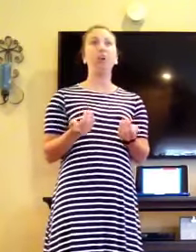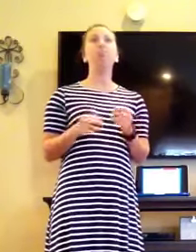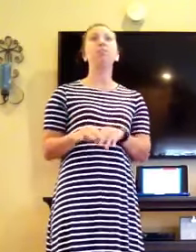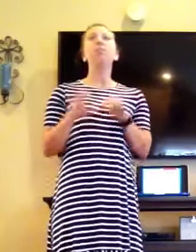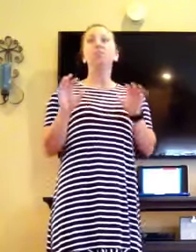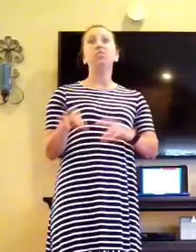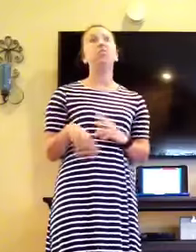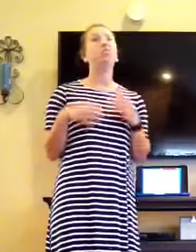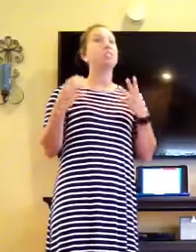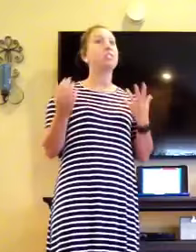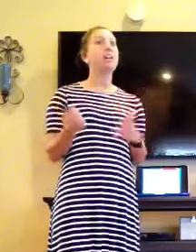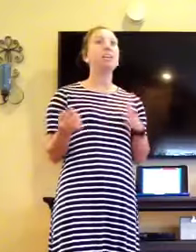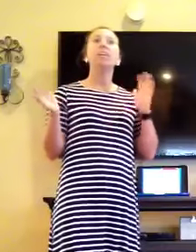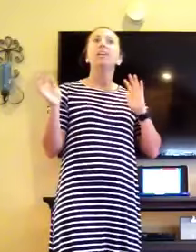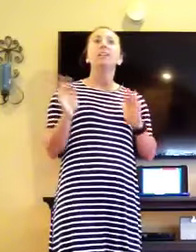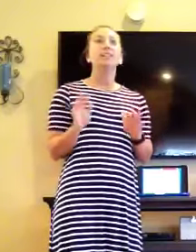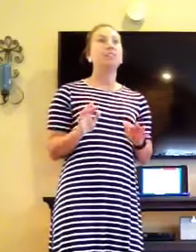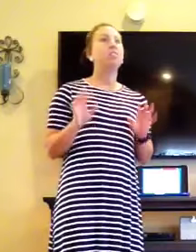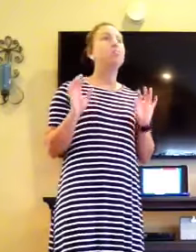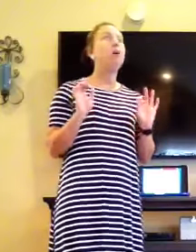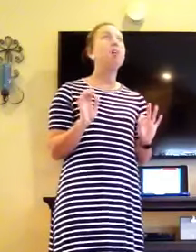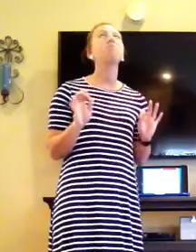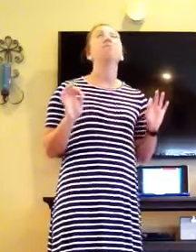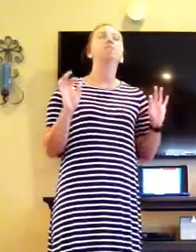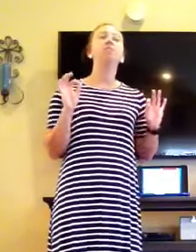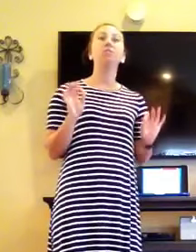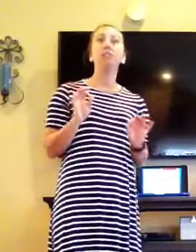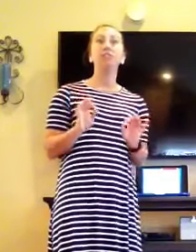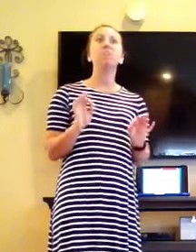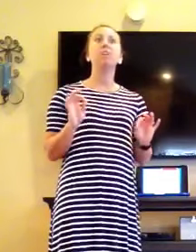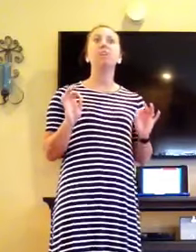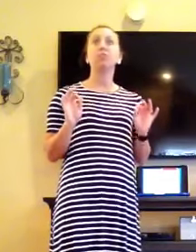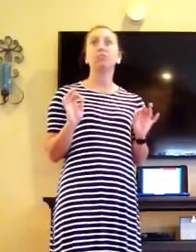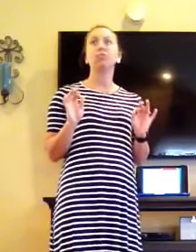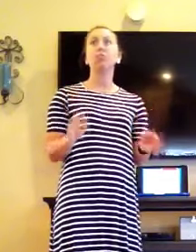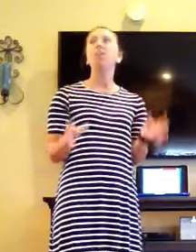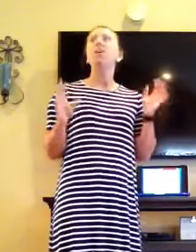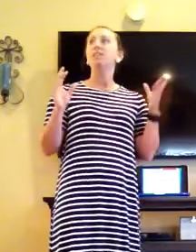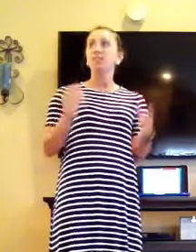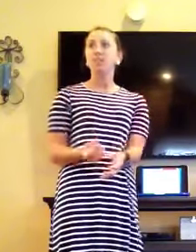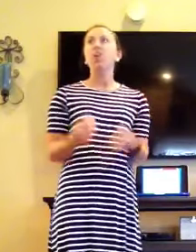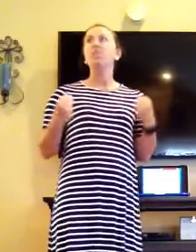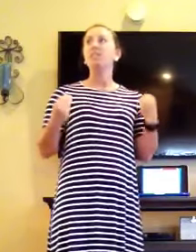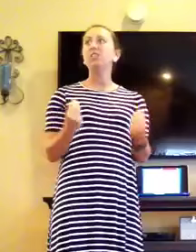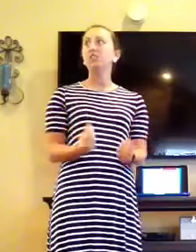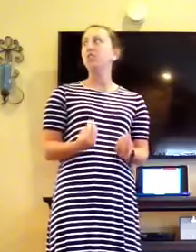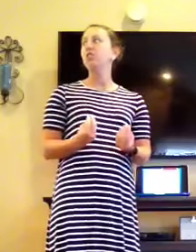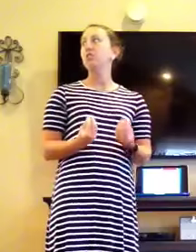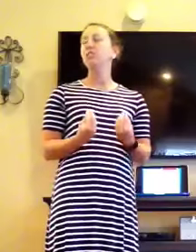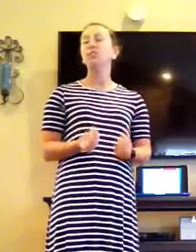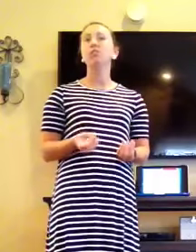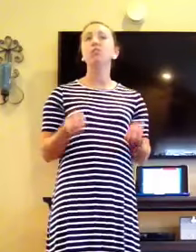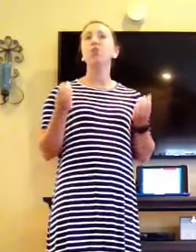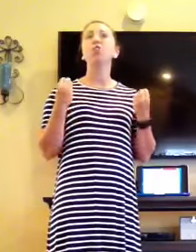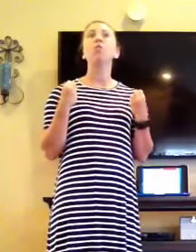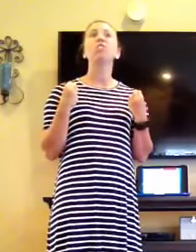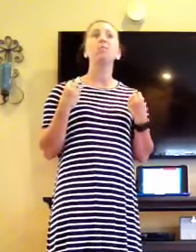jobs. So this is perfect for the leader and me in our school. These children, these students are going to be